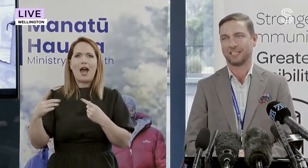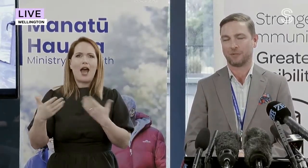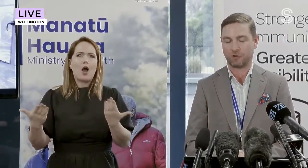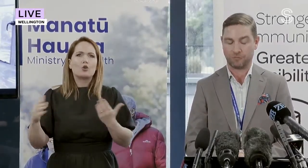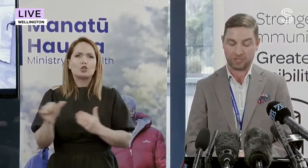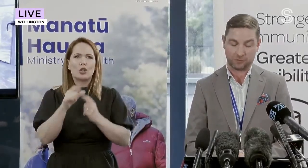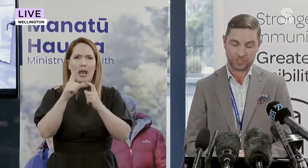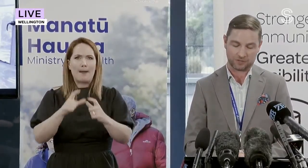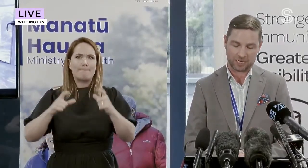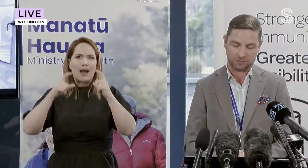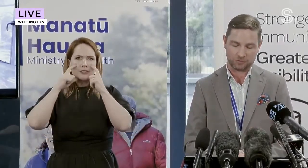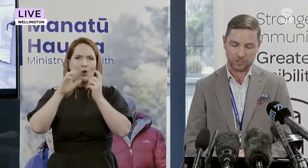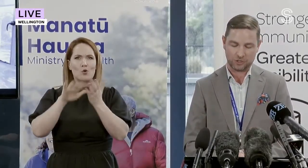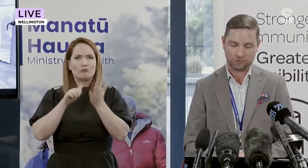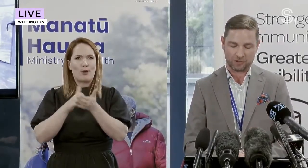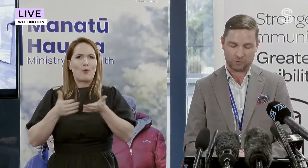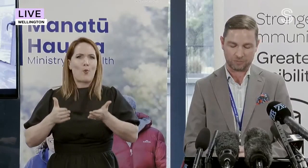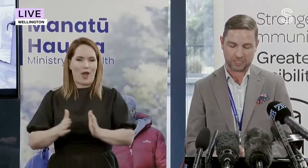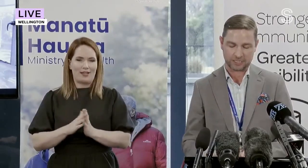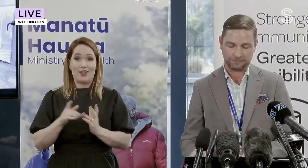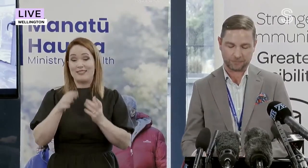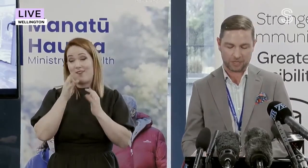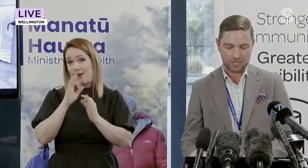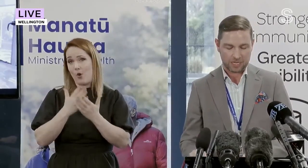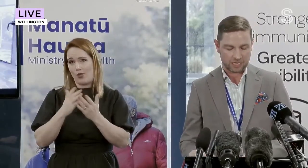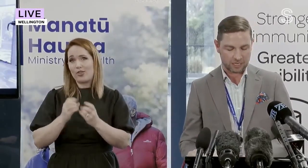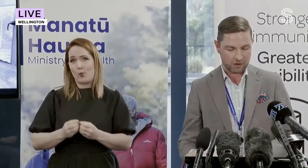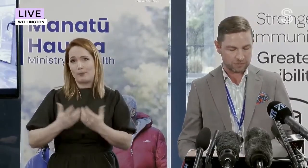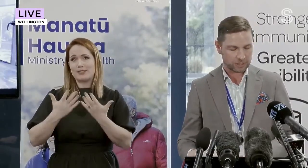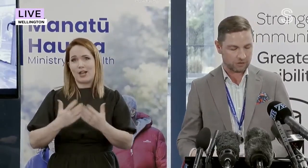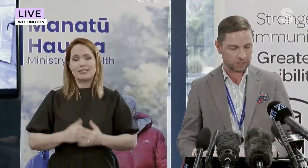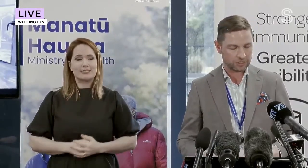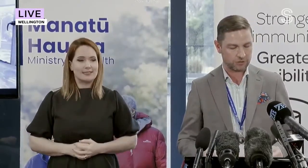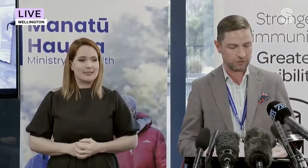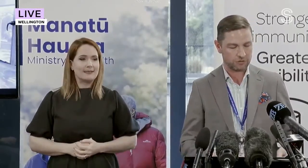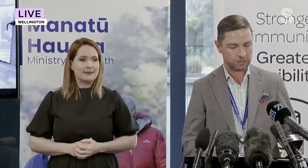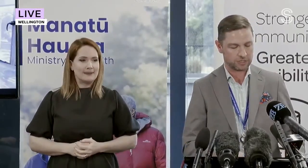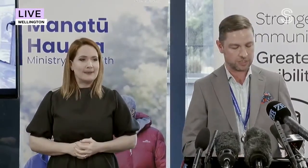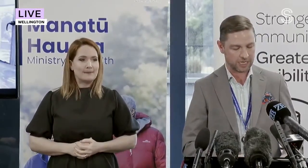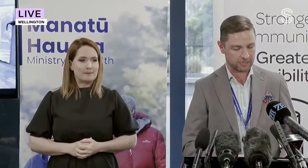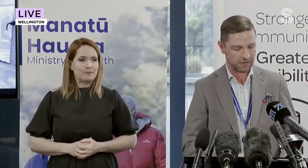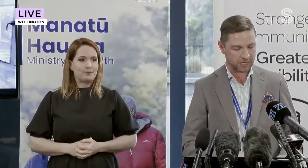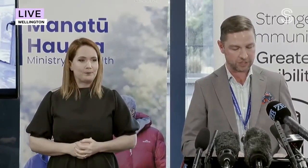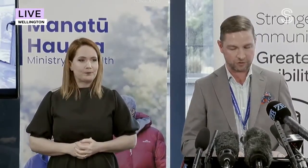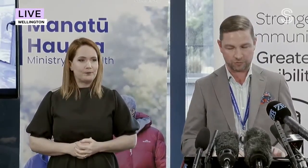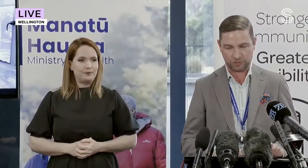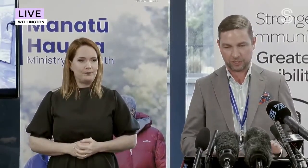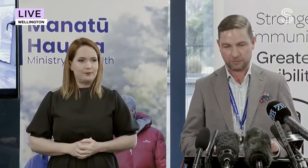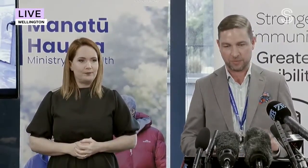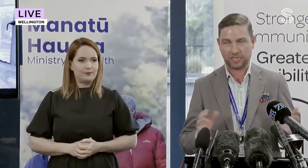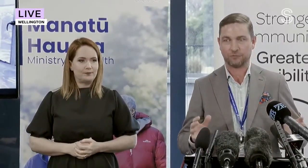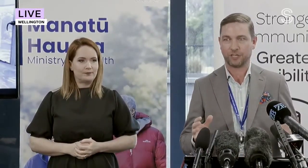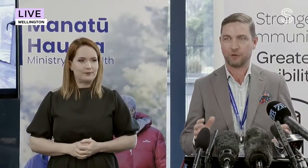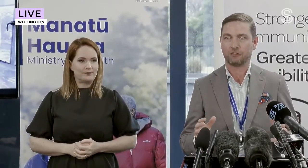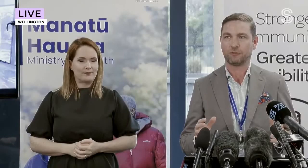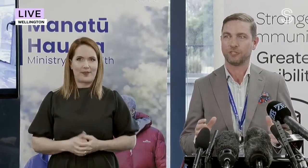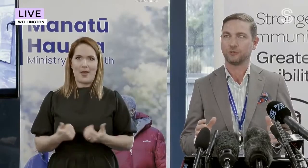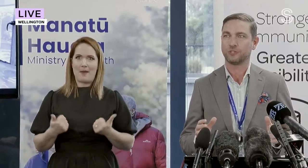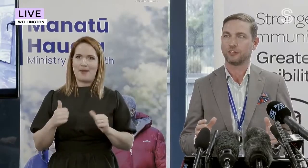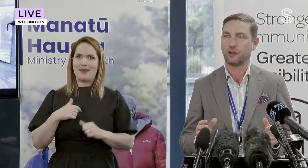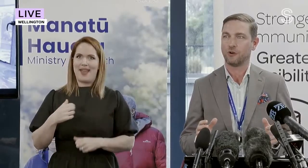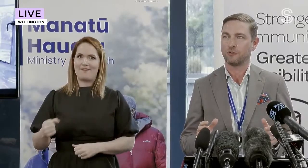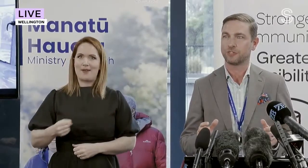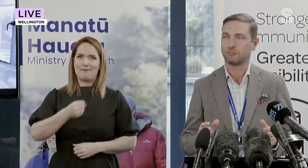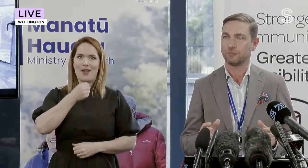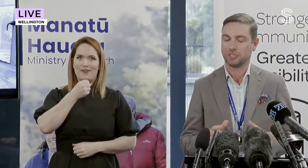masks appropriately, which is available from our website. Now I'm just going to take advantage of being in front of the microphone to